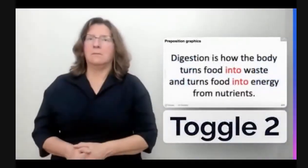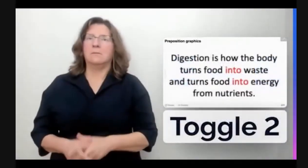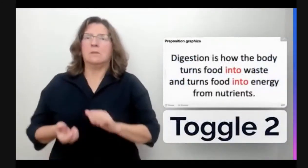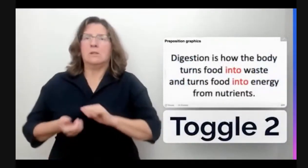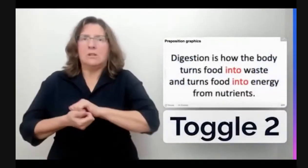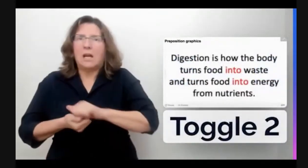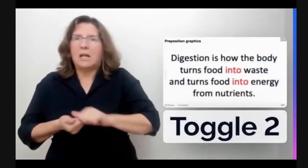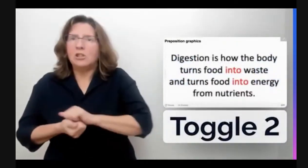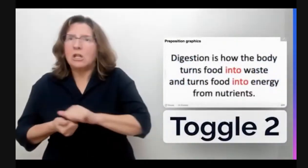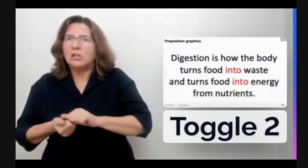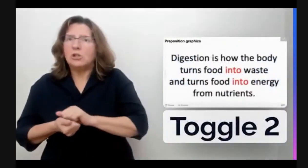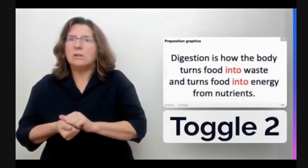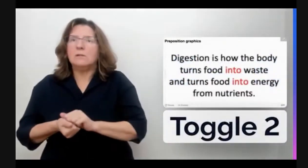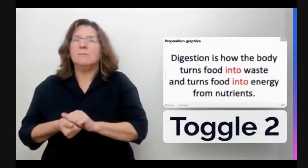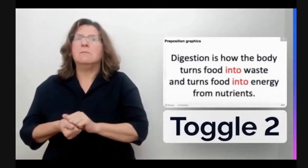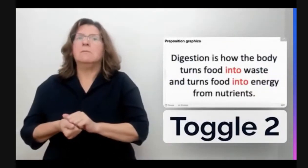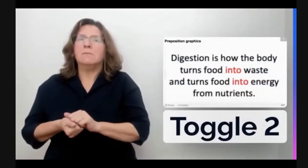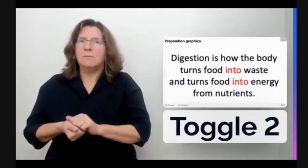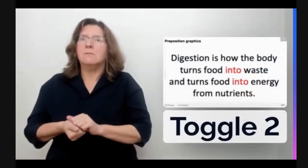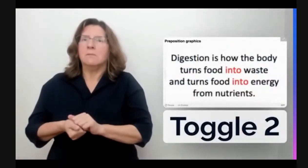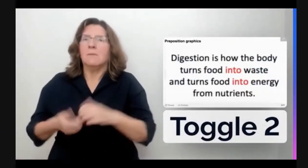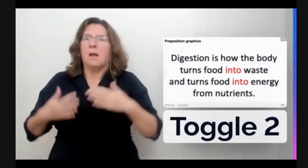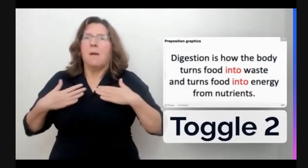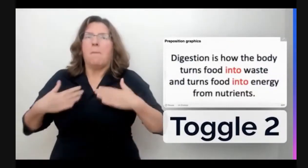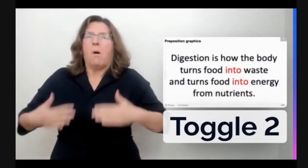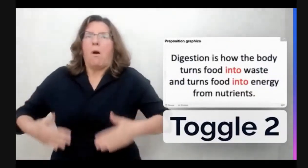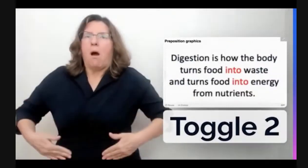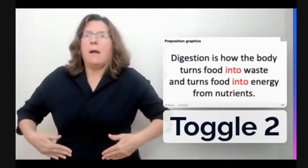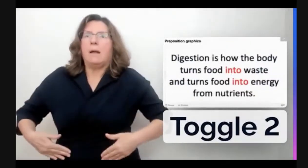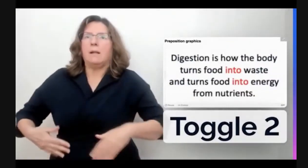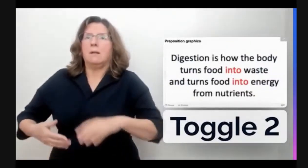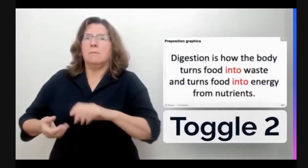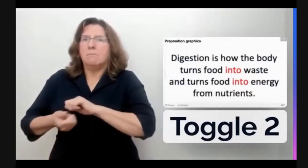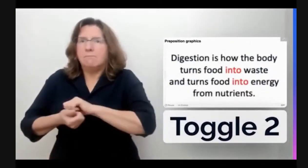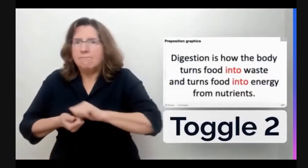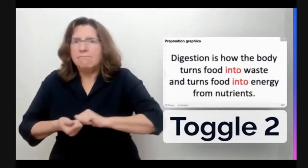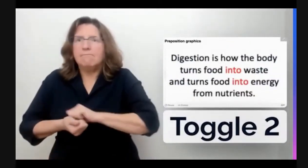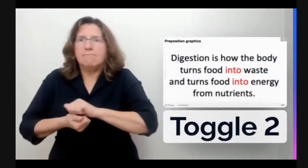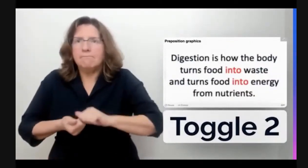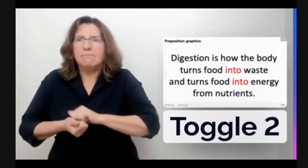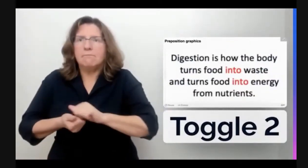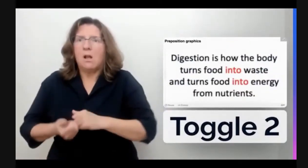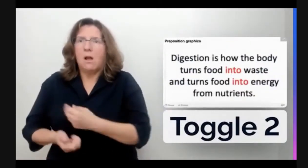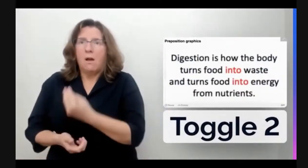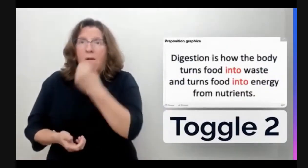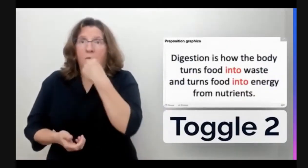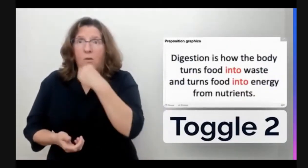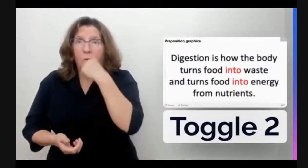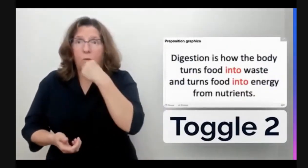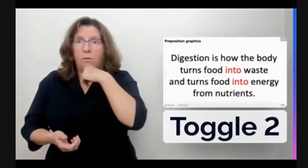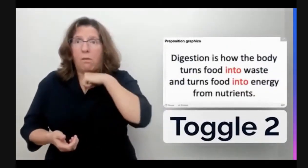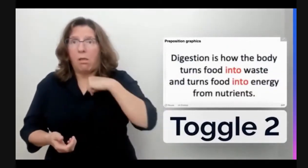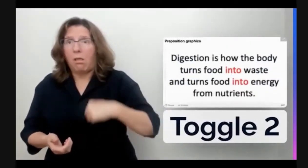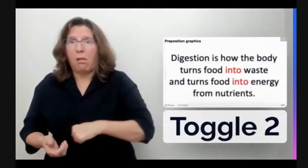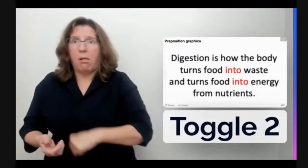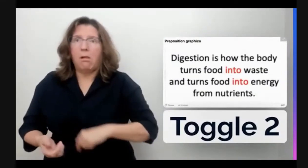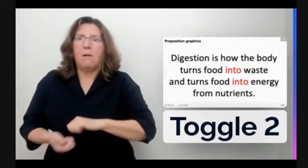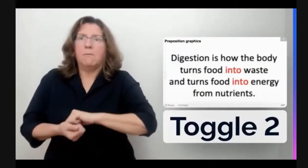In toggle 2, we see the full English sentence. I am now assigning that sentence on the slide in ASL.